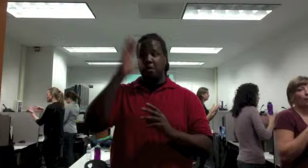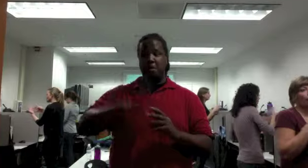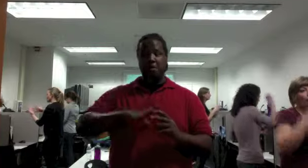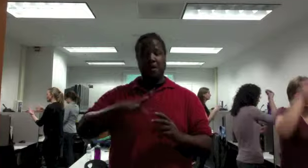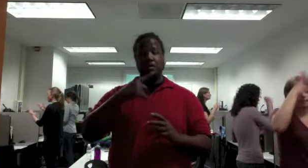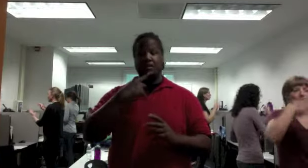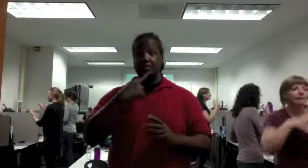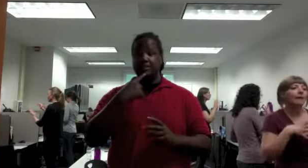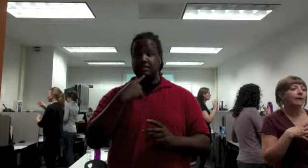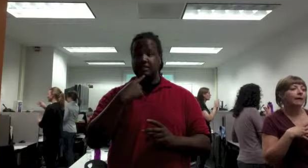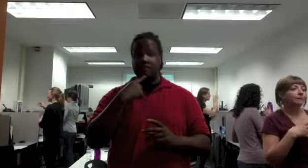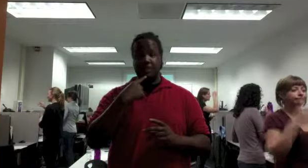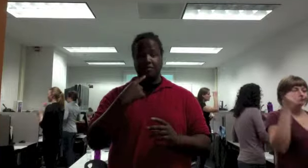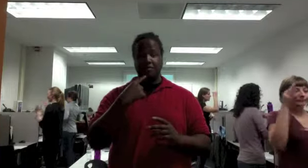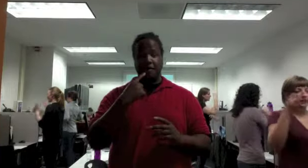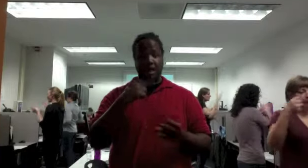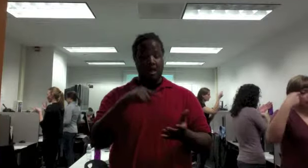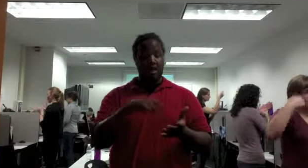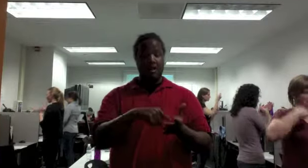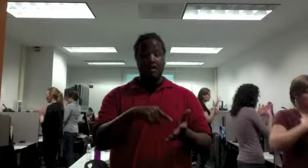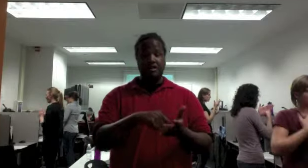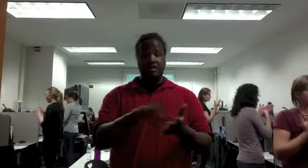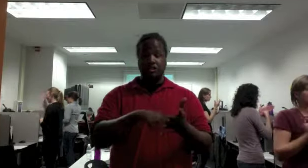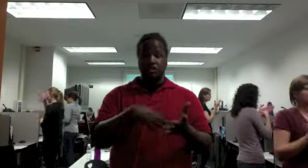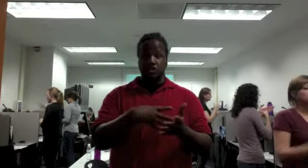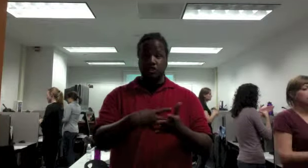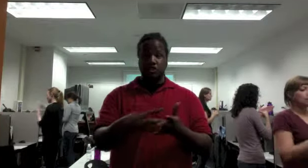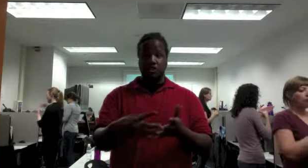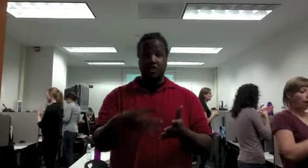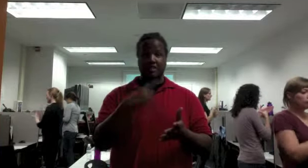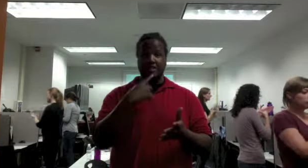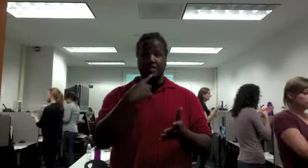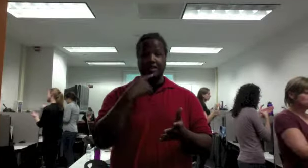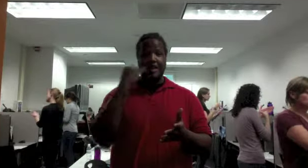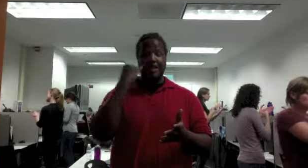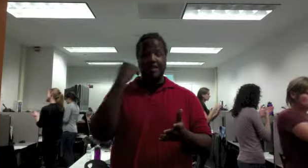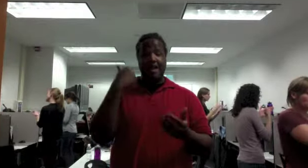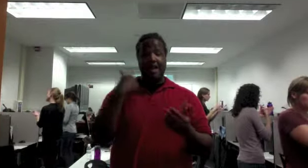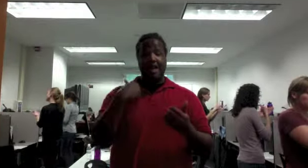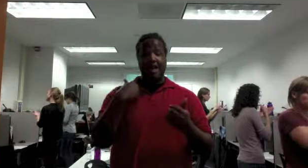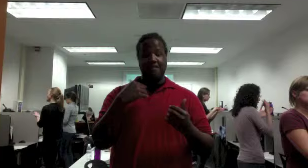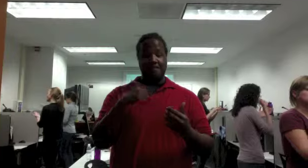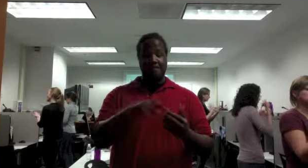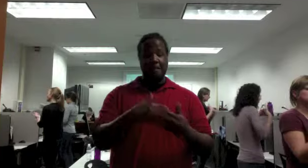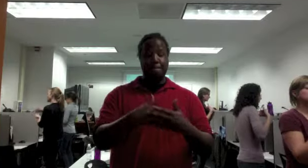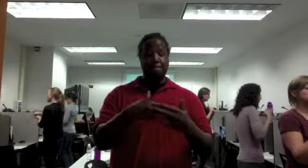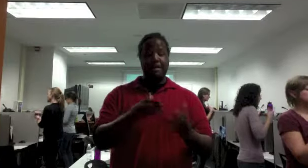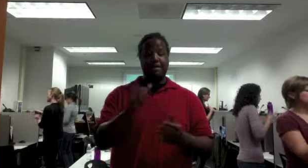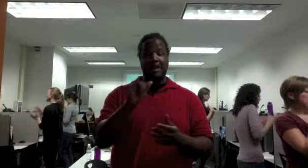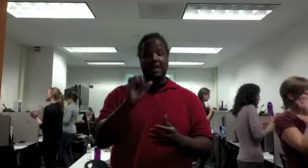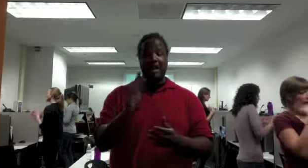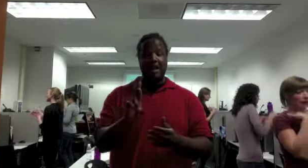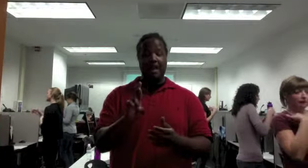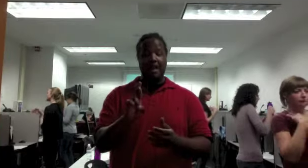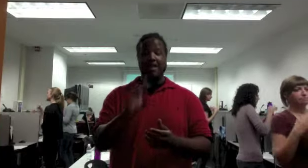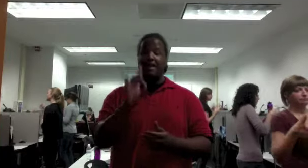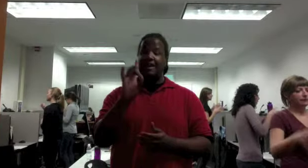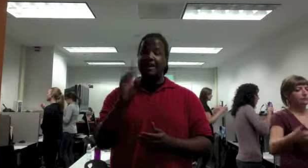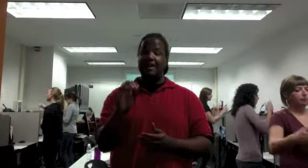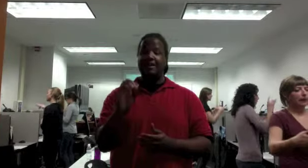And I have a little chart that some weather guy has told me that in this chart, or on this chart,